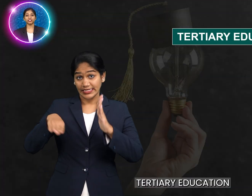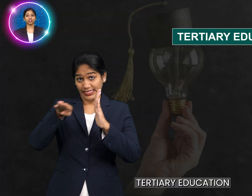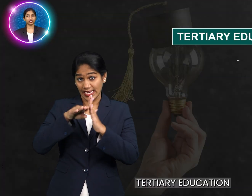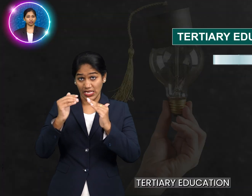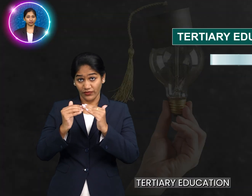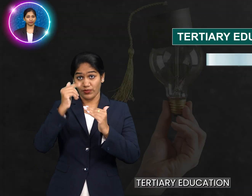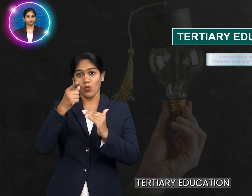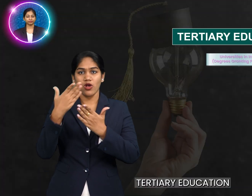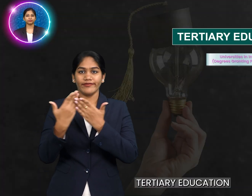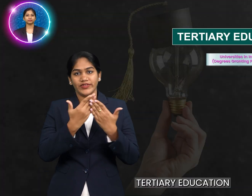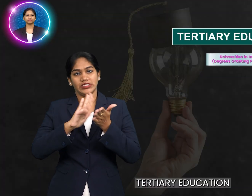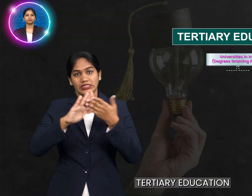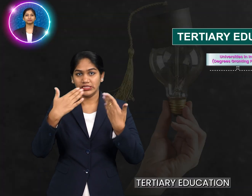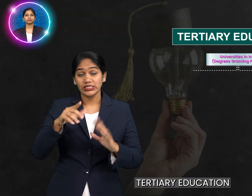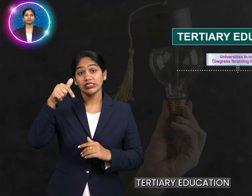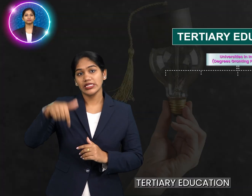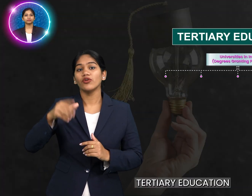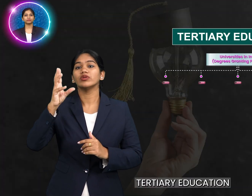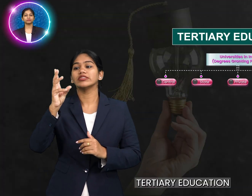Tertiary education.